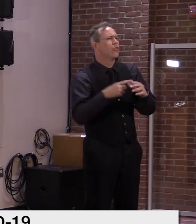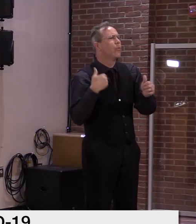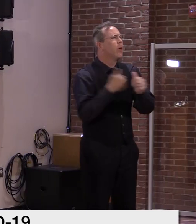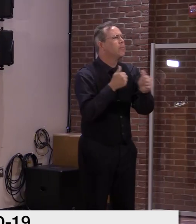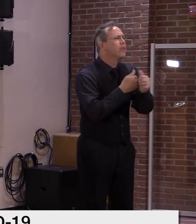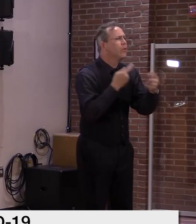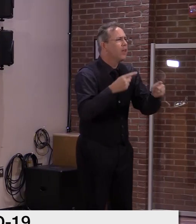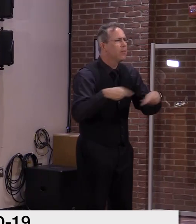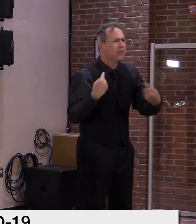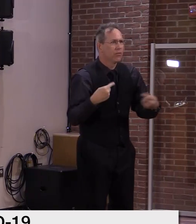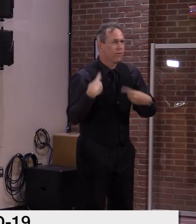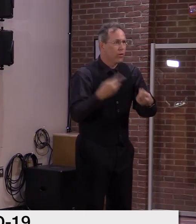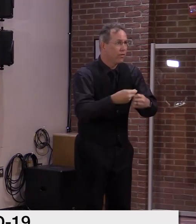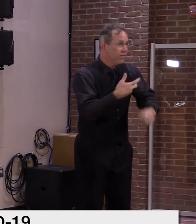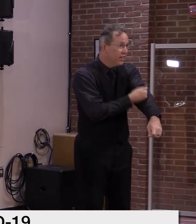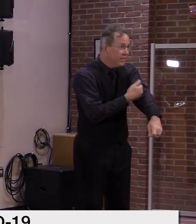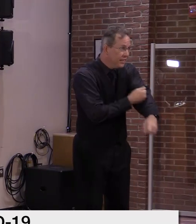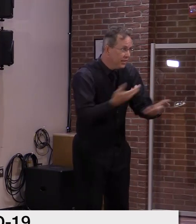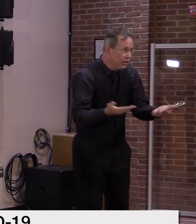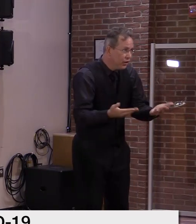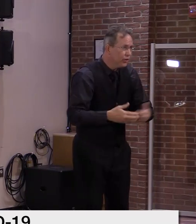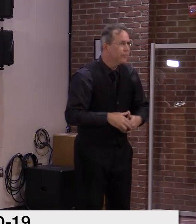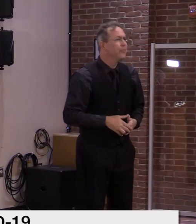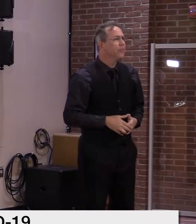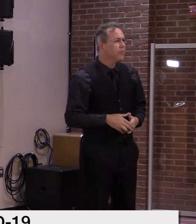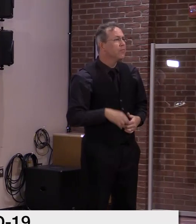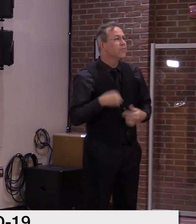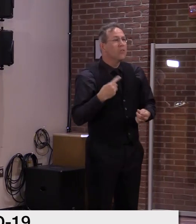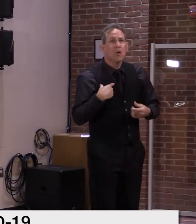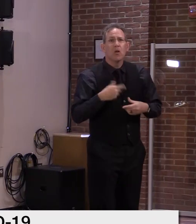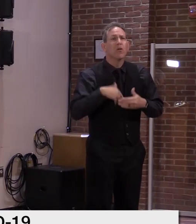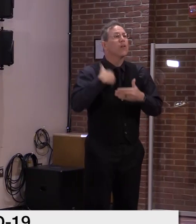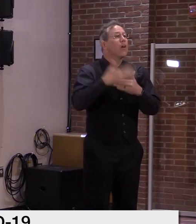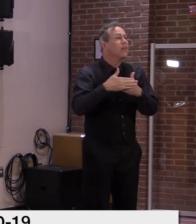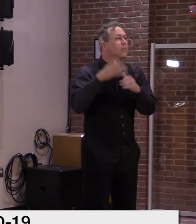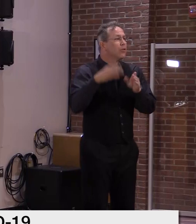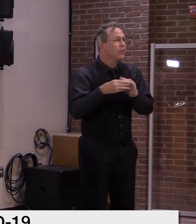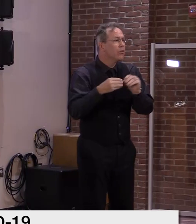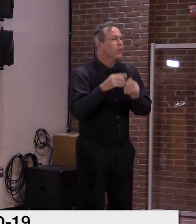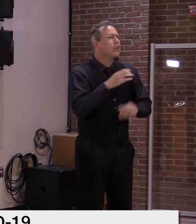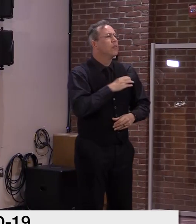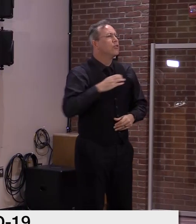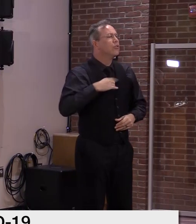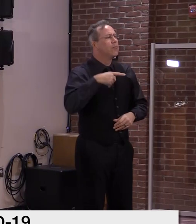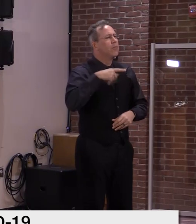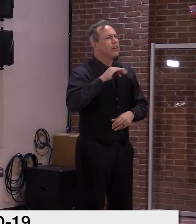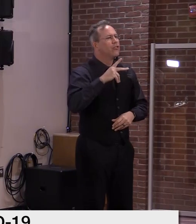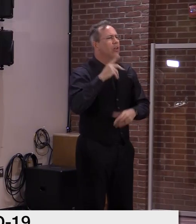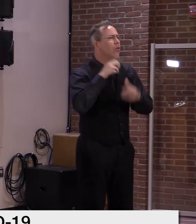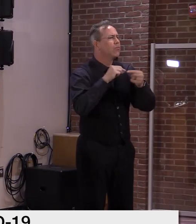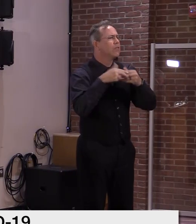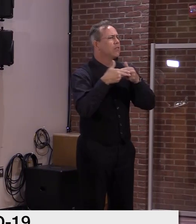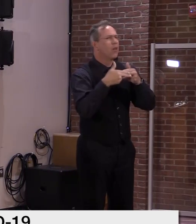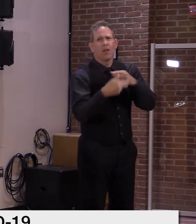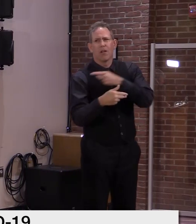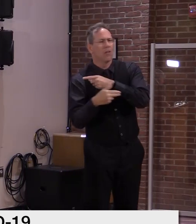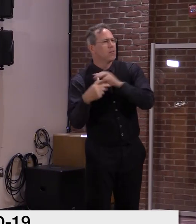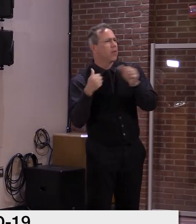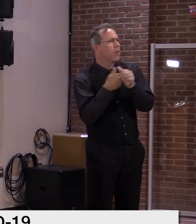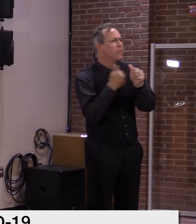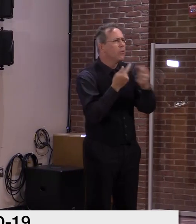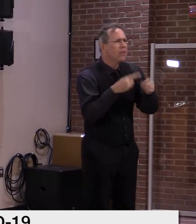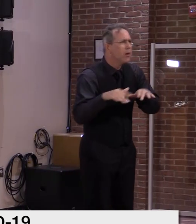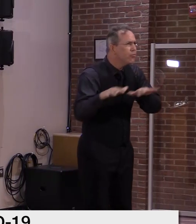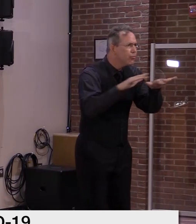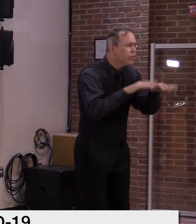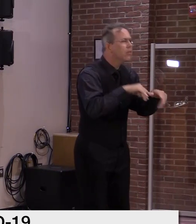our vaccination program, and then hand it off to Commissioner Pichek for the weekly modeling update, followed by Monica Hutt, who is